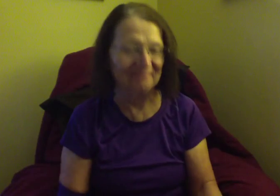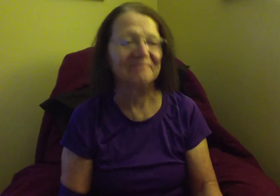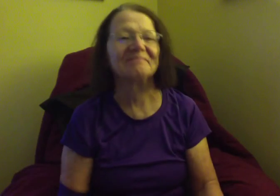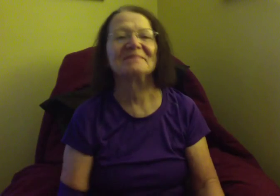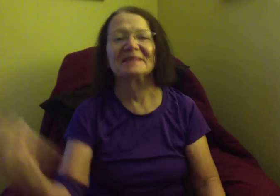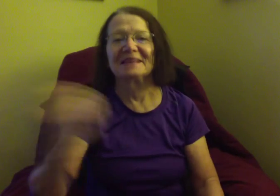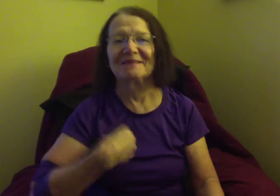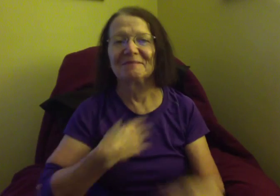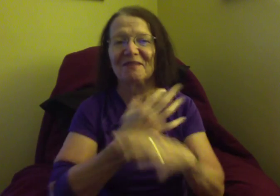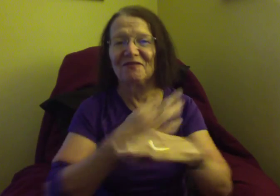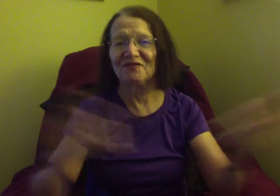Perfect.